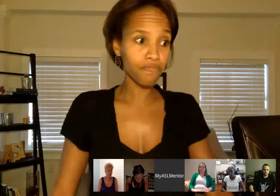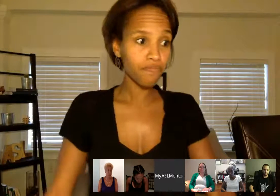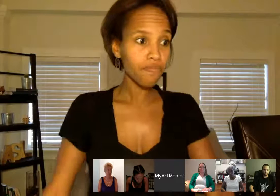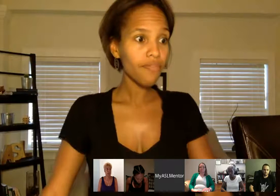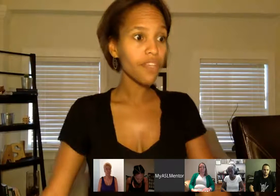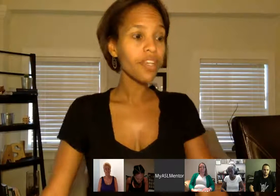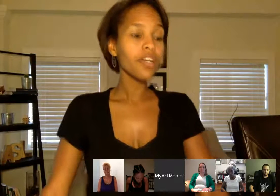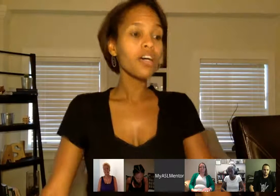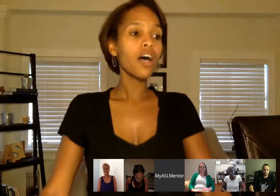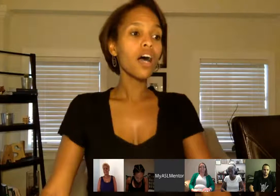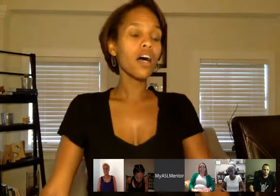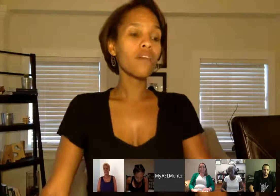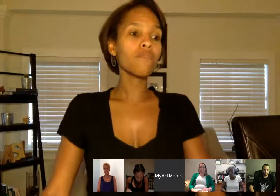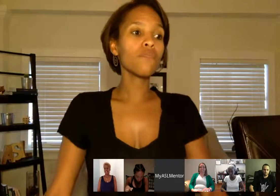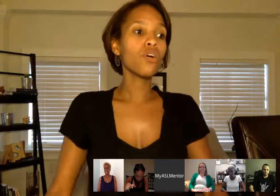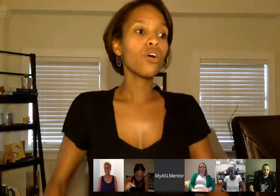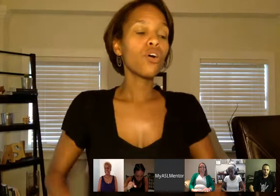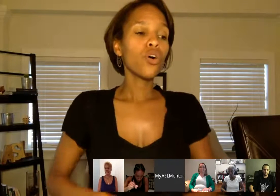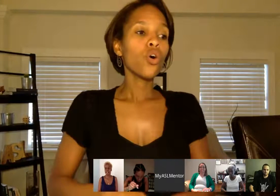there.